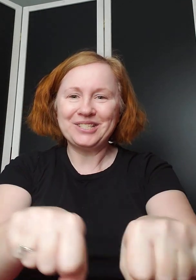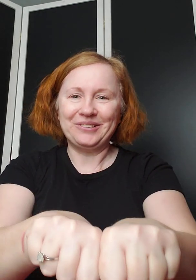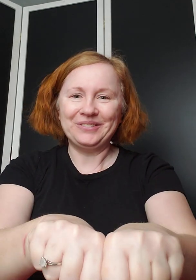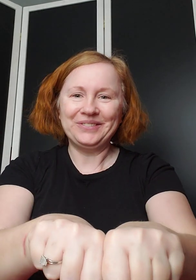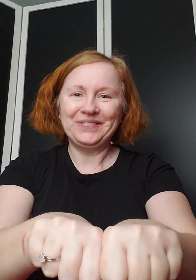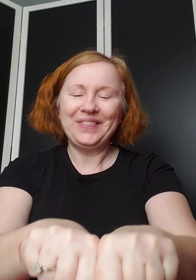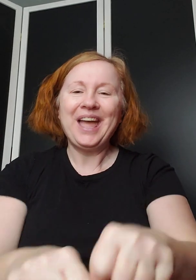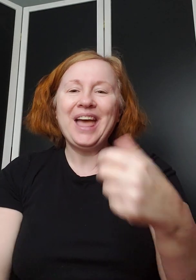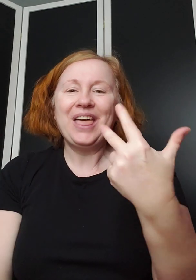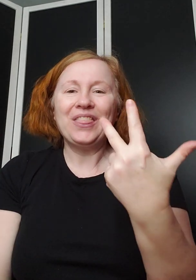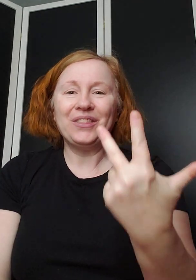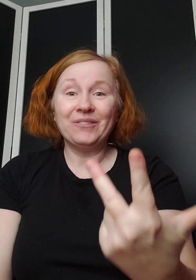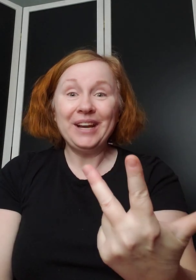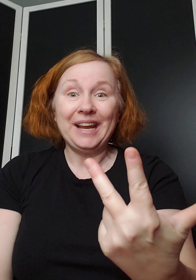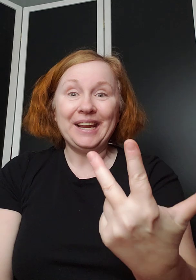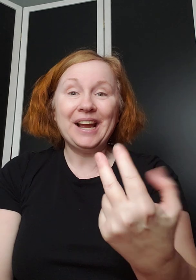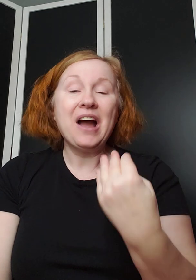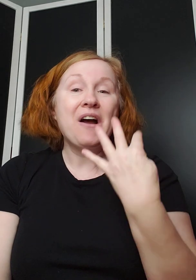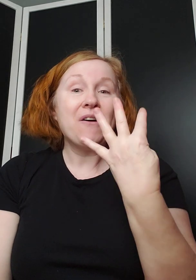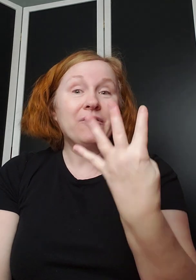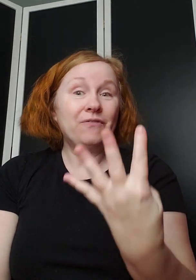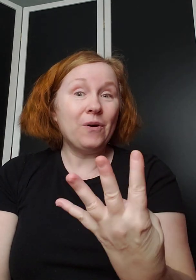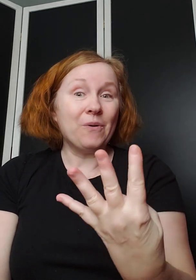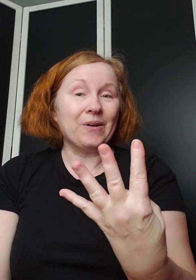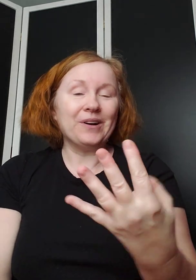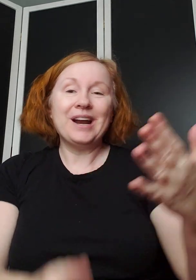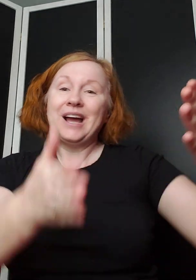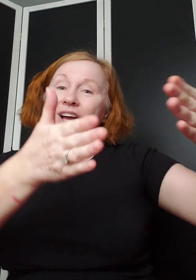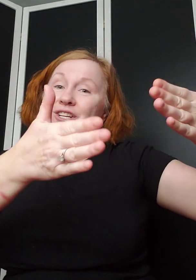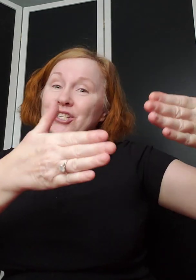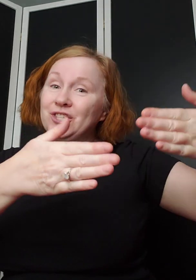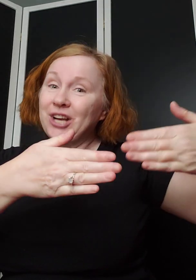shoe. 3, 4,